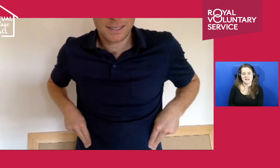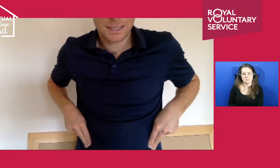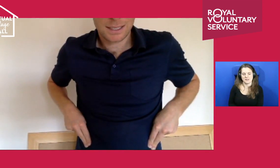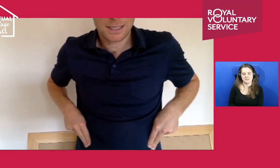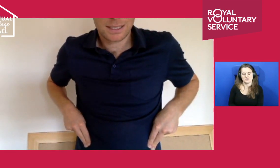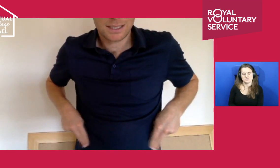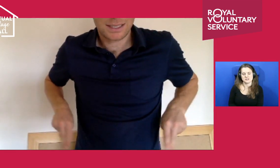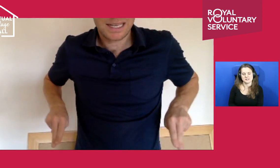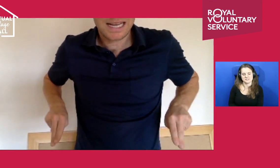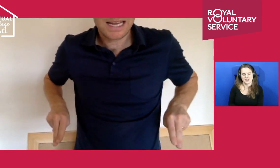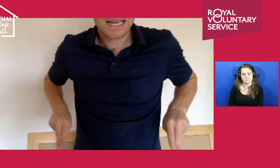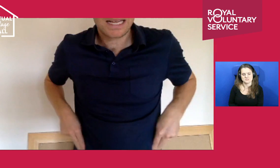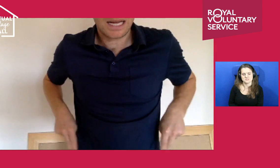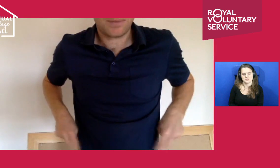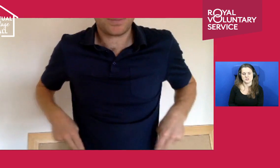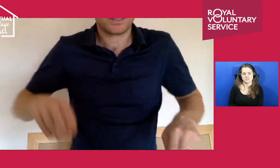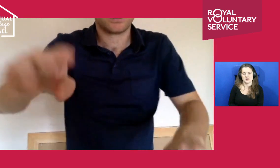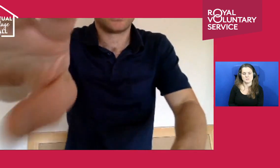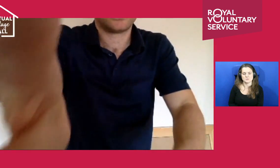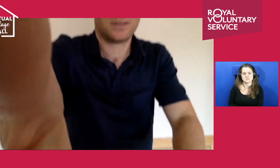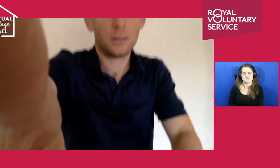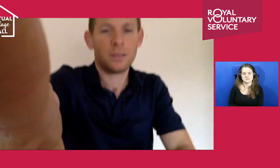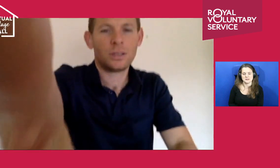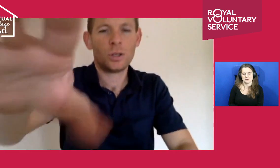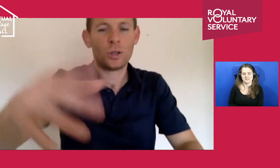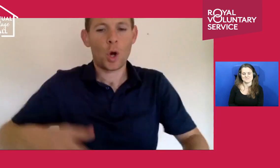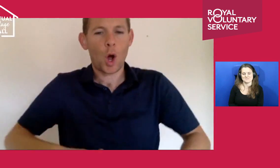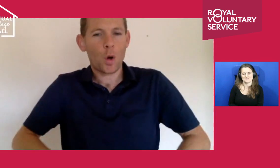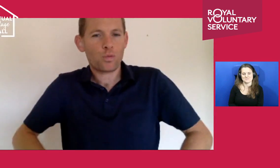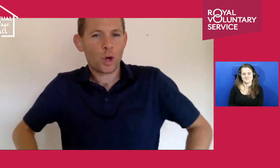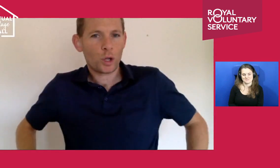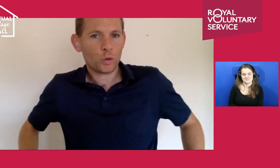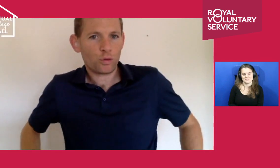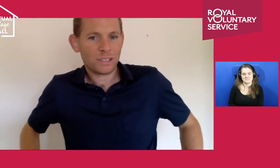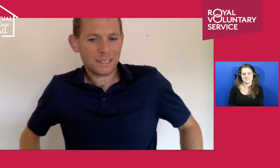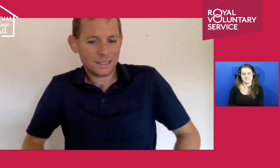it's nappy, 2 little taps on your hips, nappy.